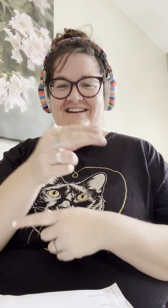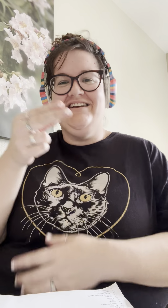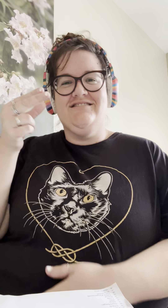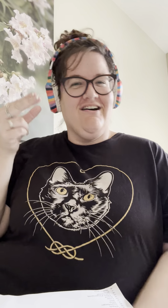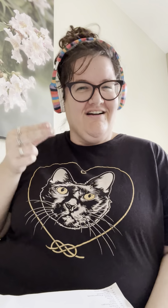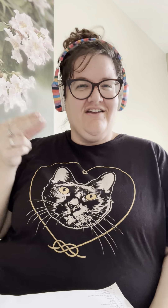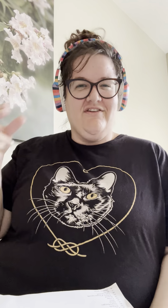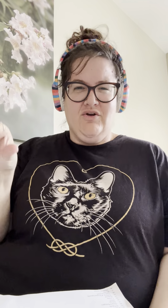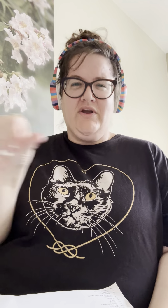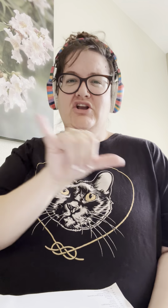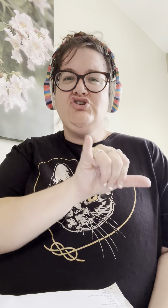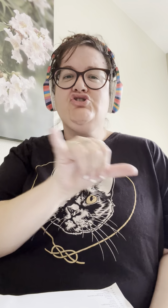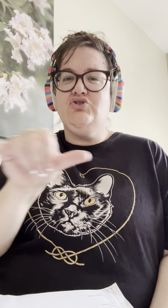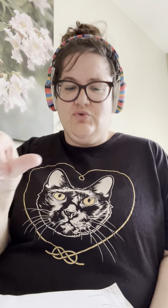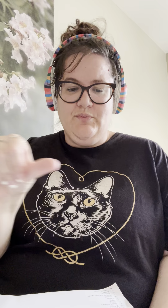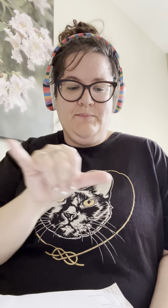is hard of hearing too.